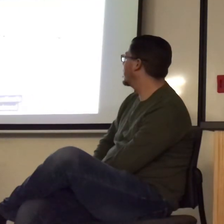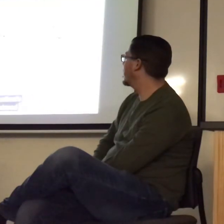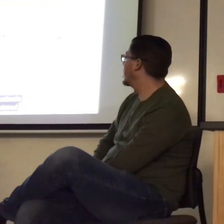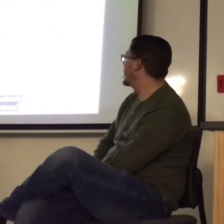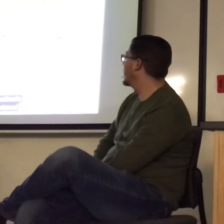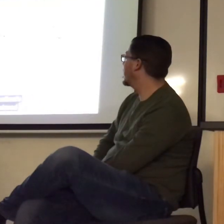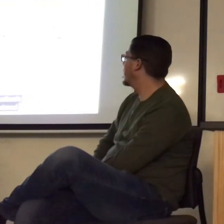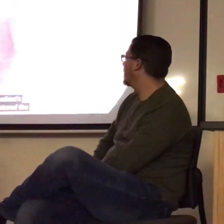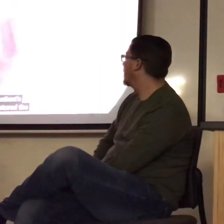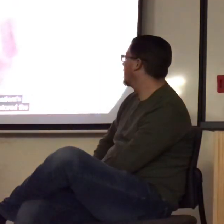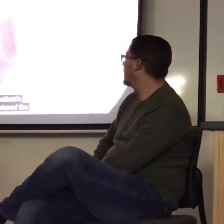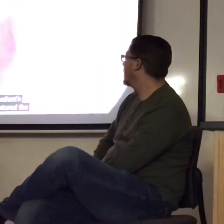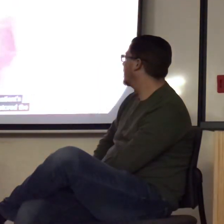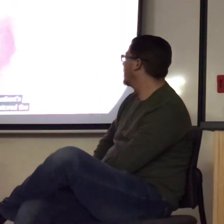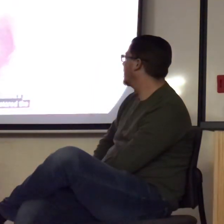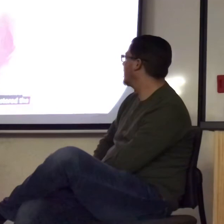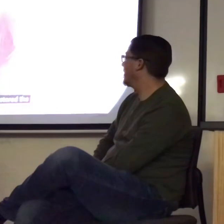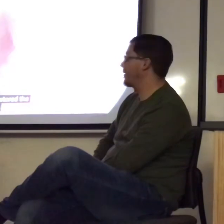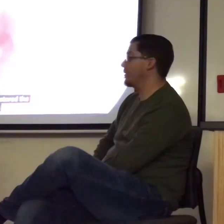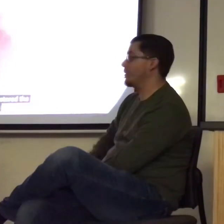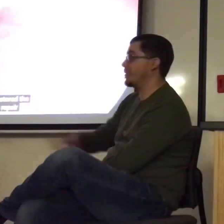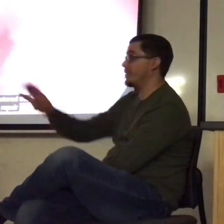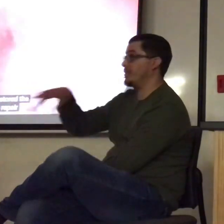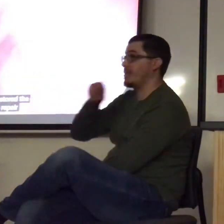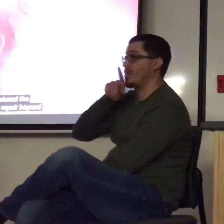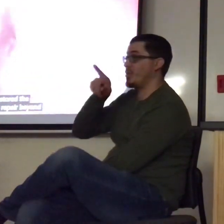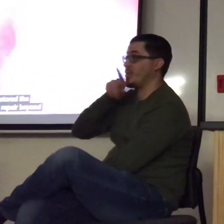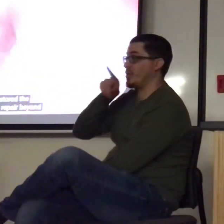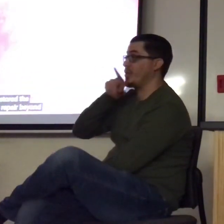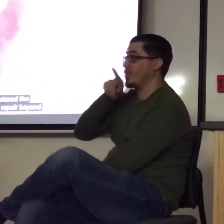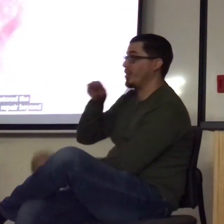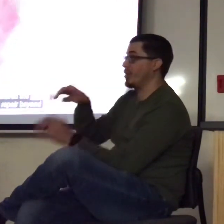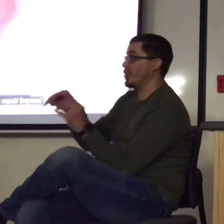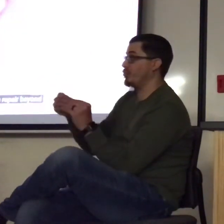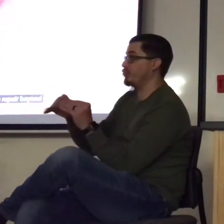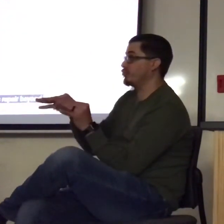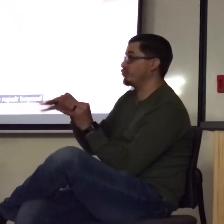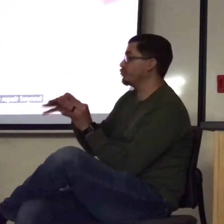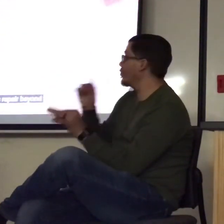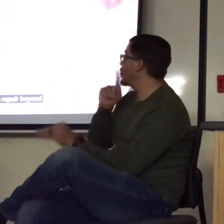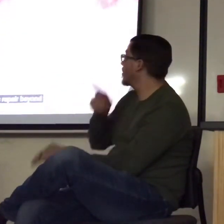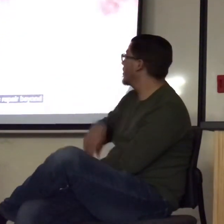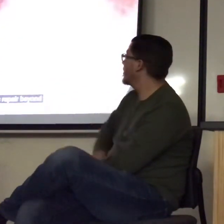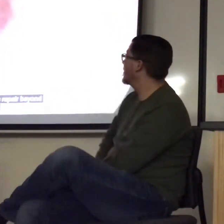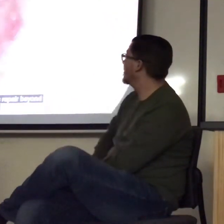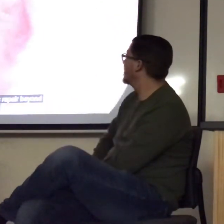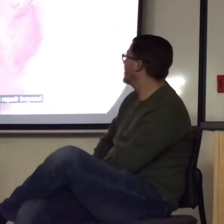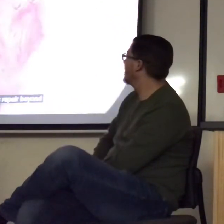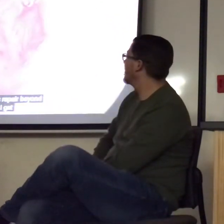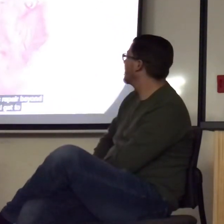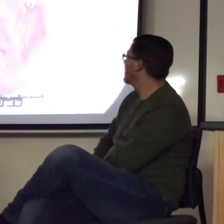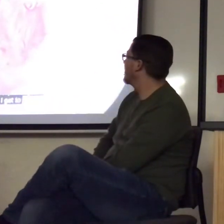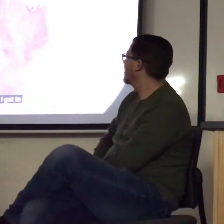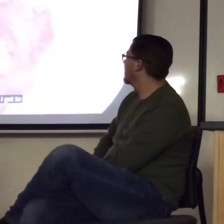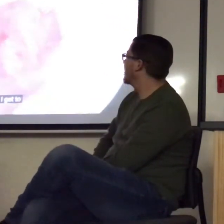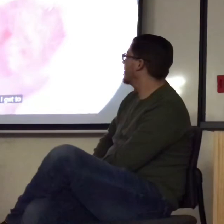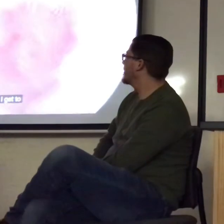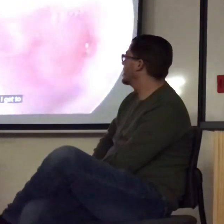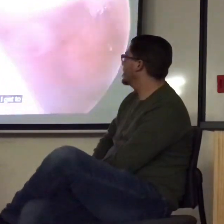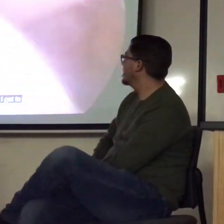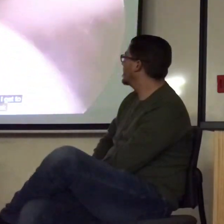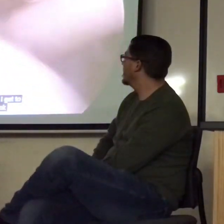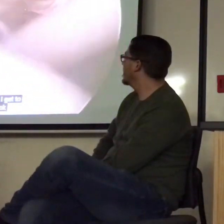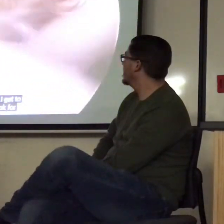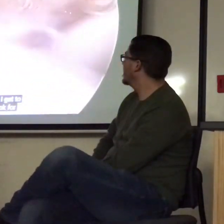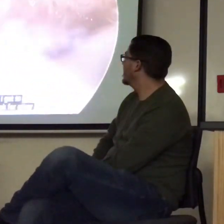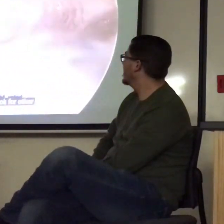restored. The advantage of arthroscopic repair beyond just small incisions is that I get to look inside the